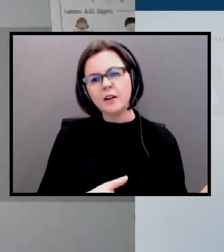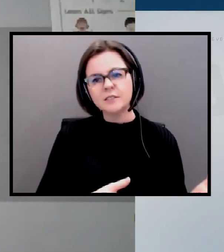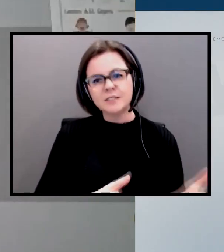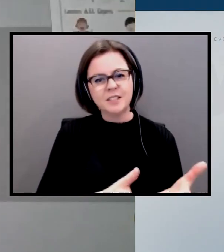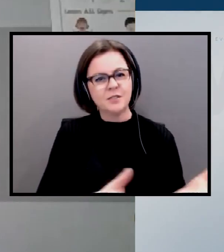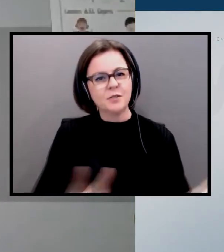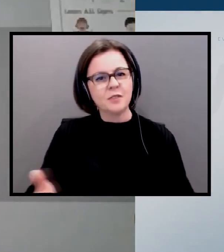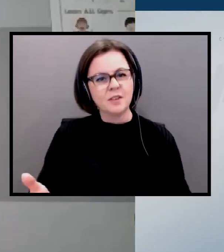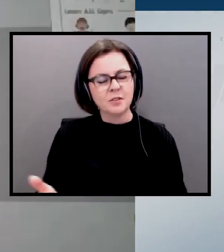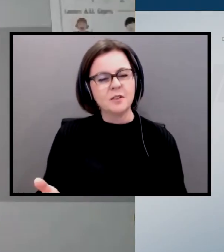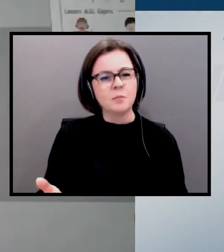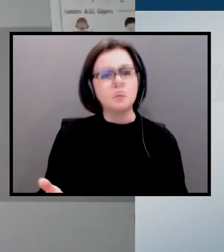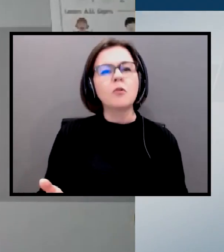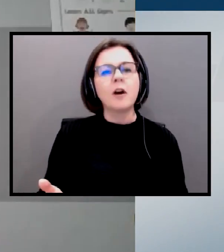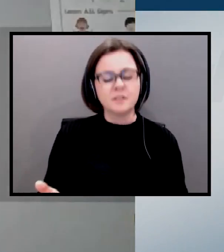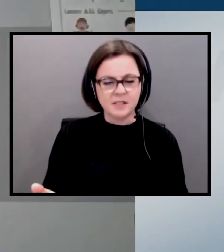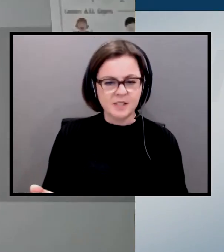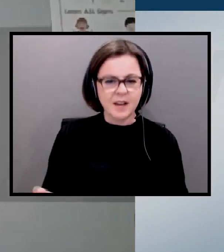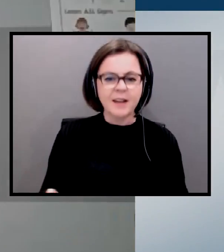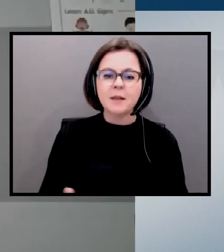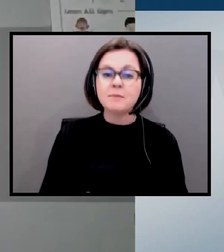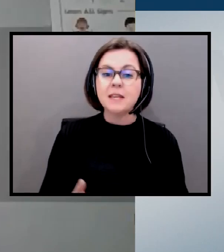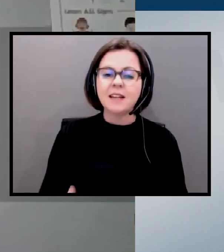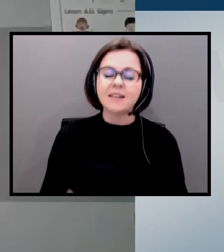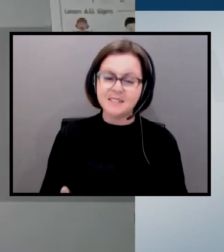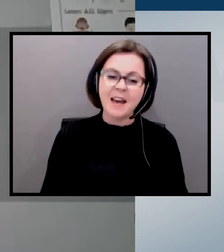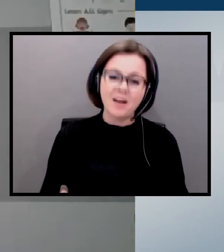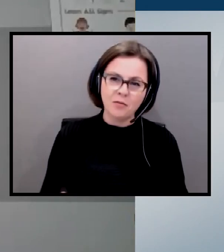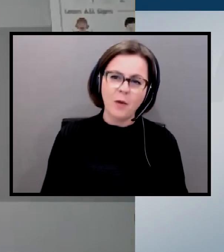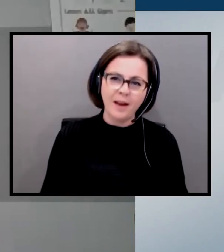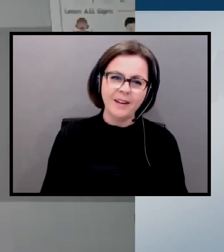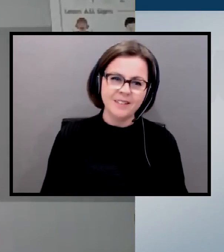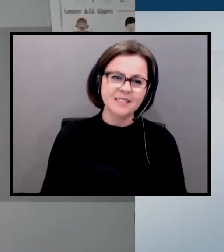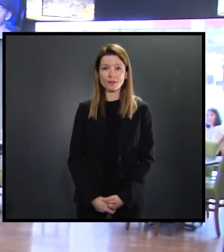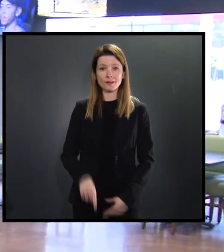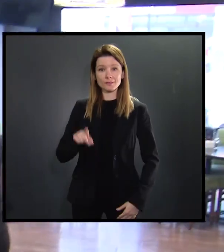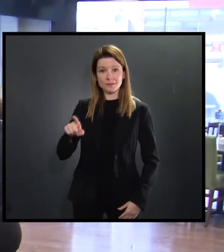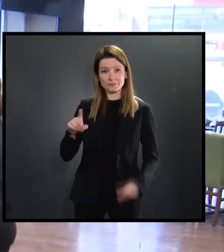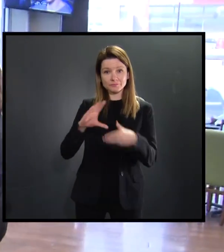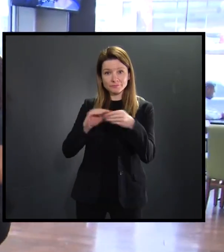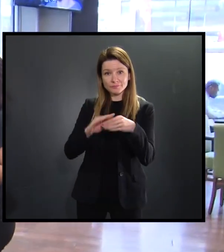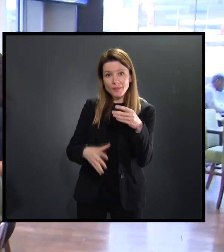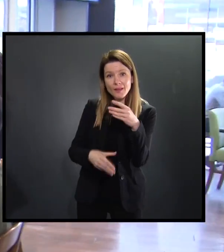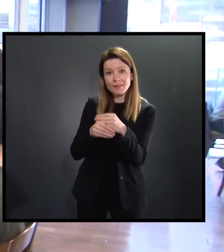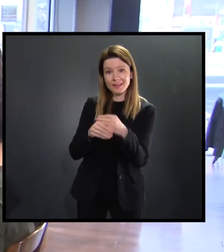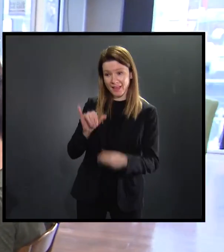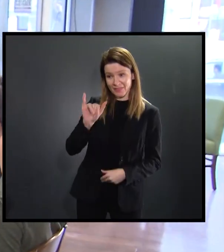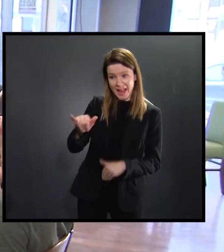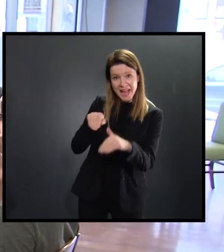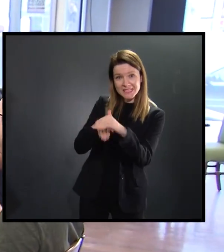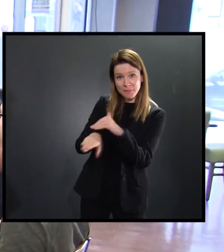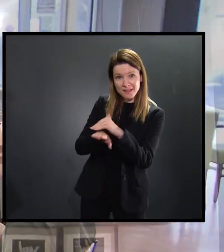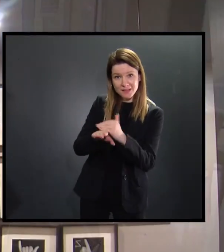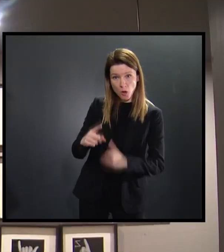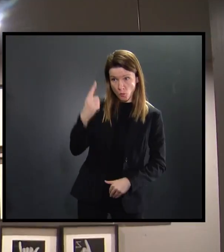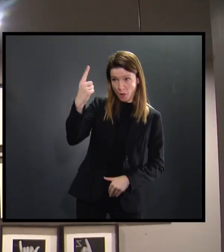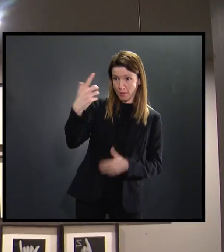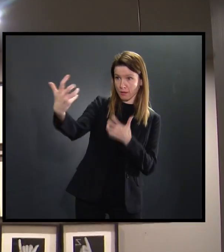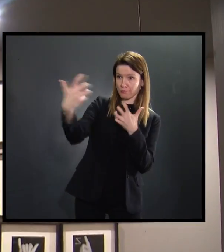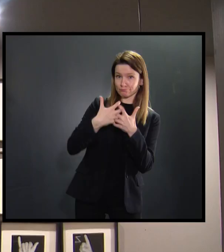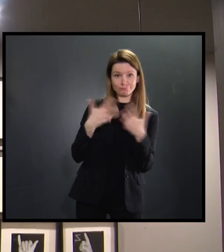Why aren't, the broader society meeting us halfway? She adds that when it comes